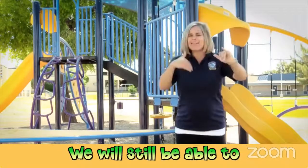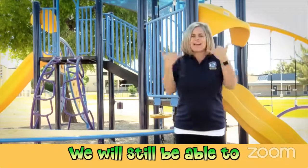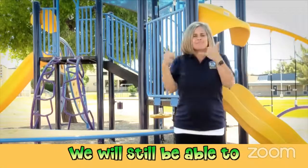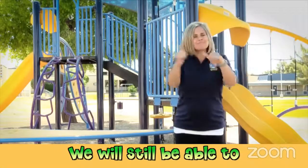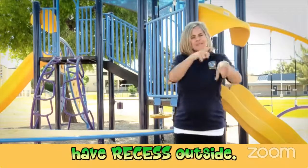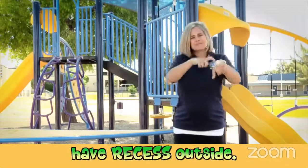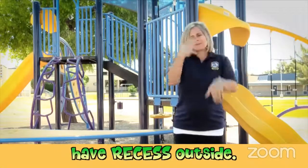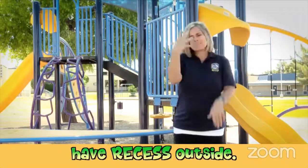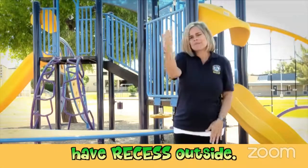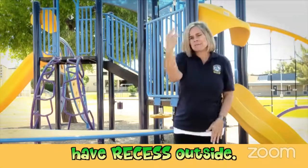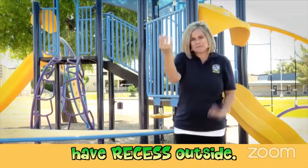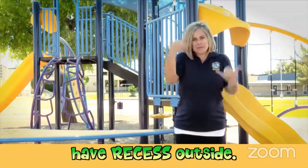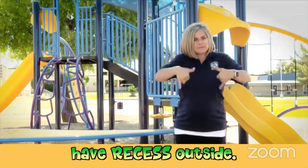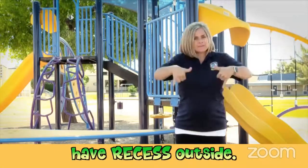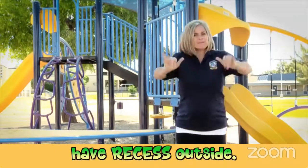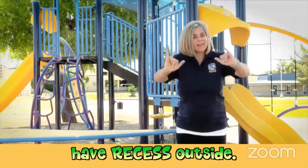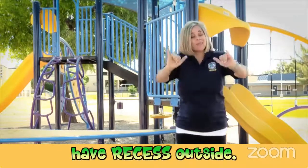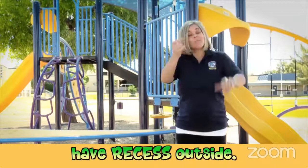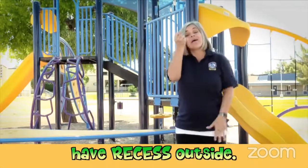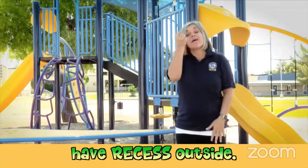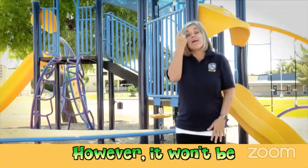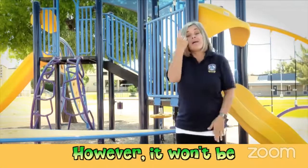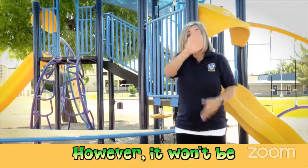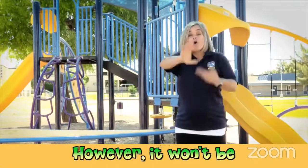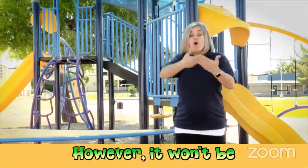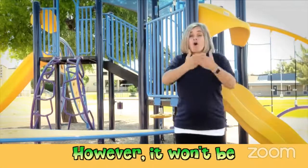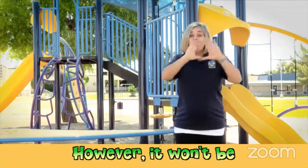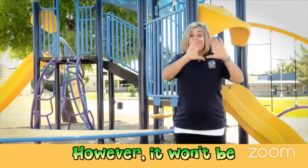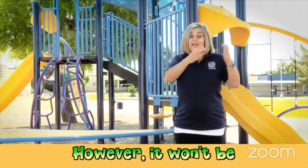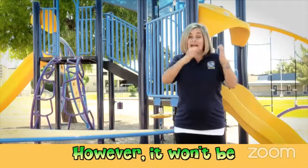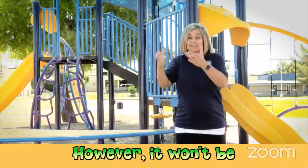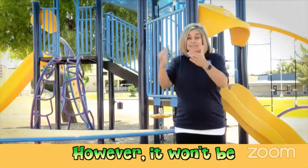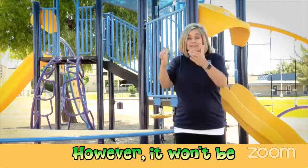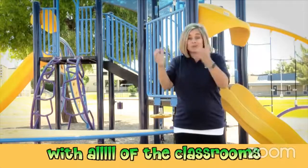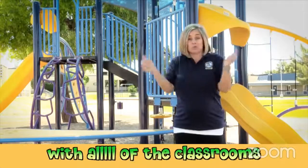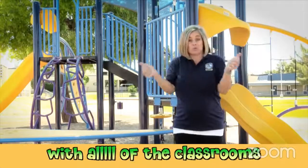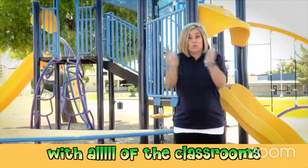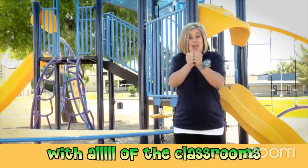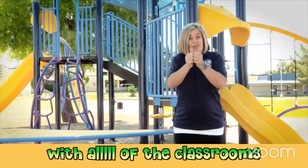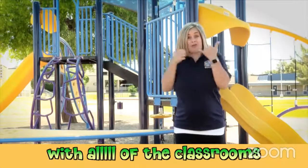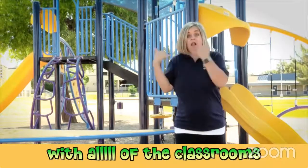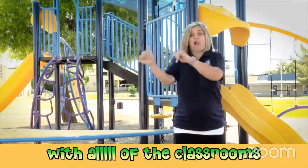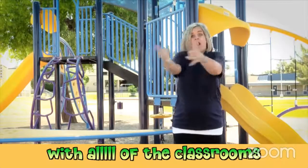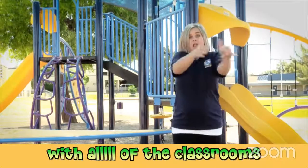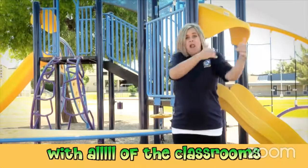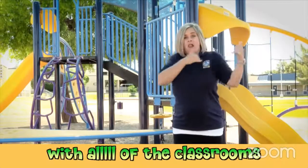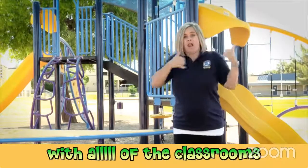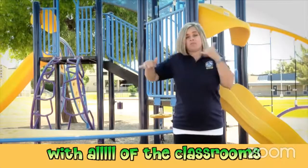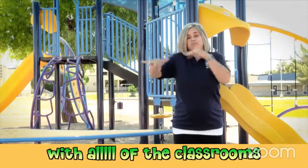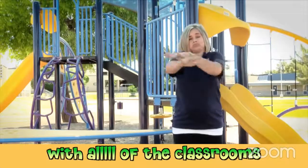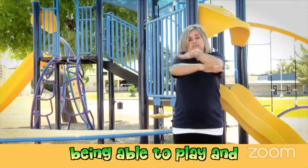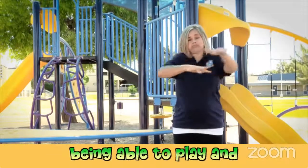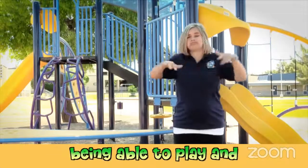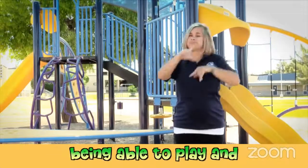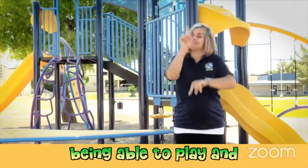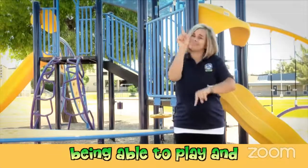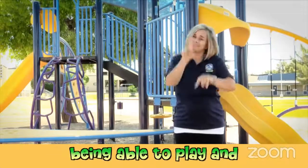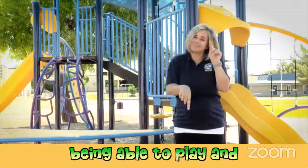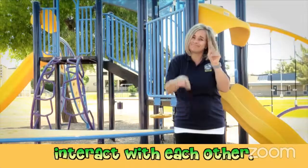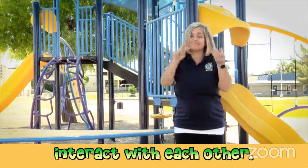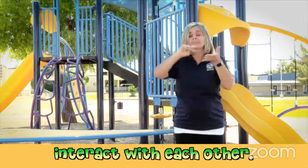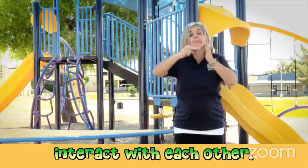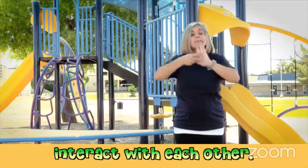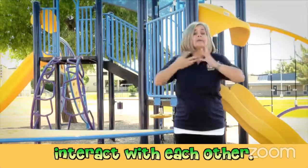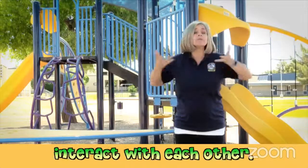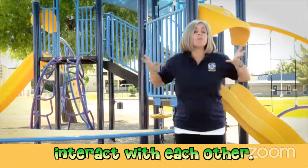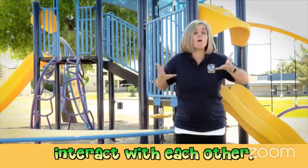will still be able to have recess outside. However, it won't be with all of the classrooms being able to